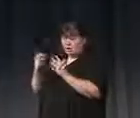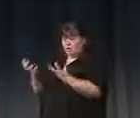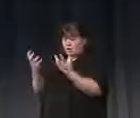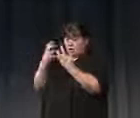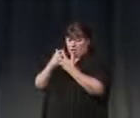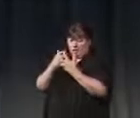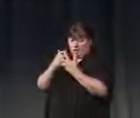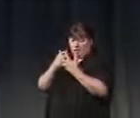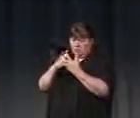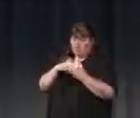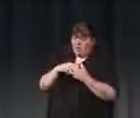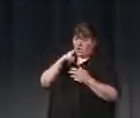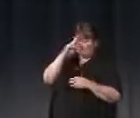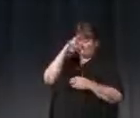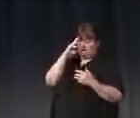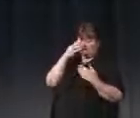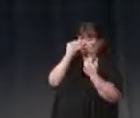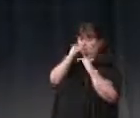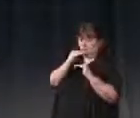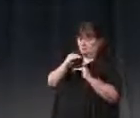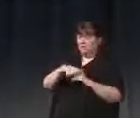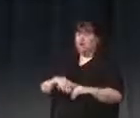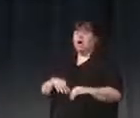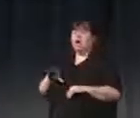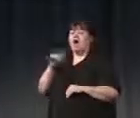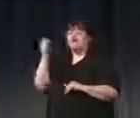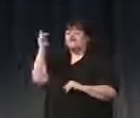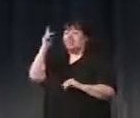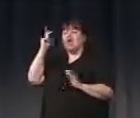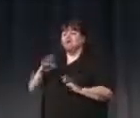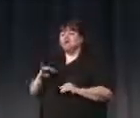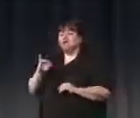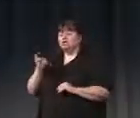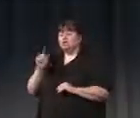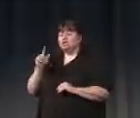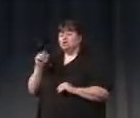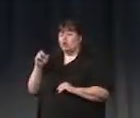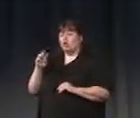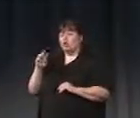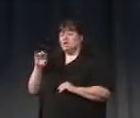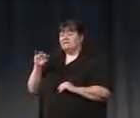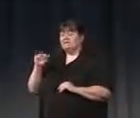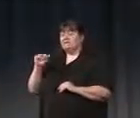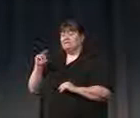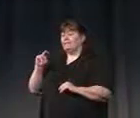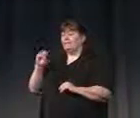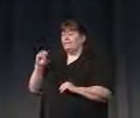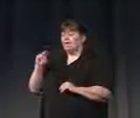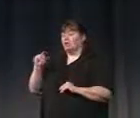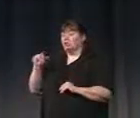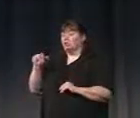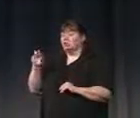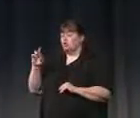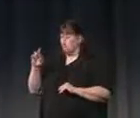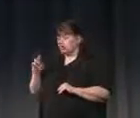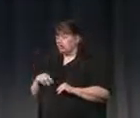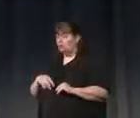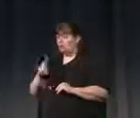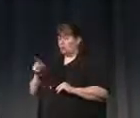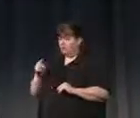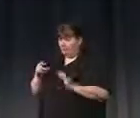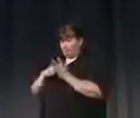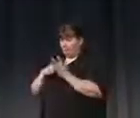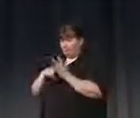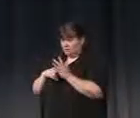in a hospital. Drawing on the work of another philosopher, Gilbert Simondon, Deleuze argues that the central operation